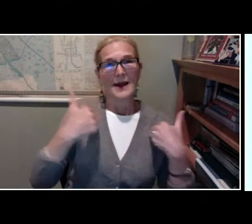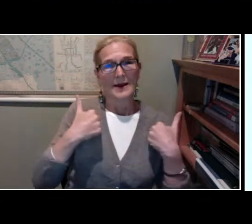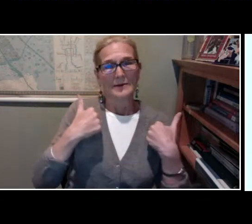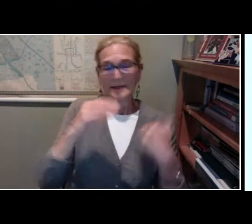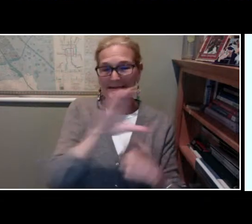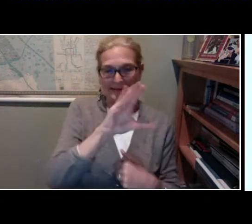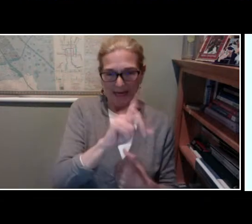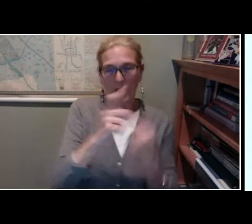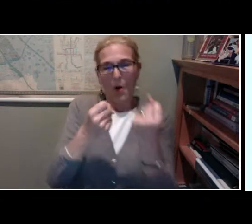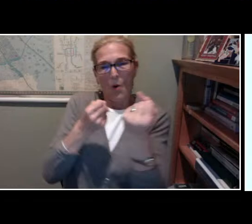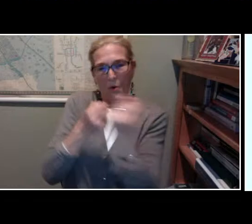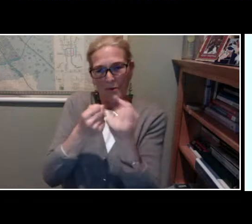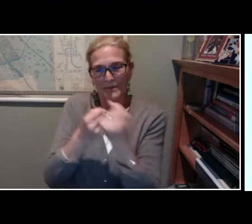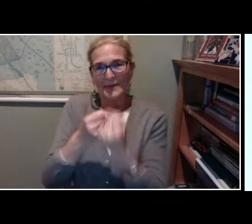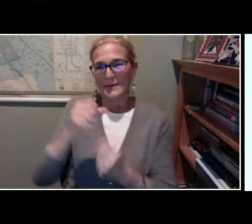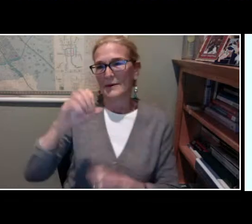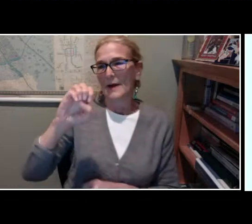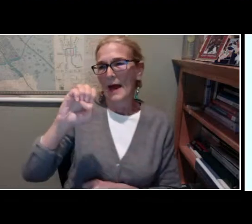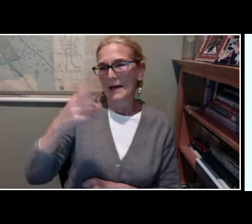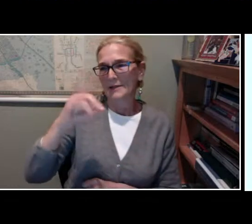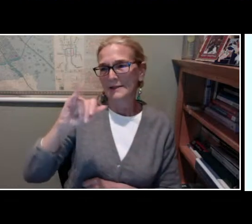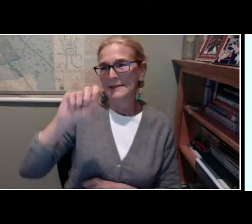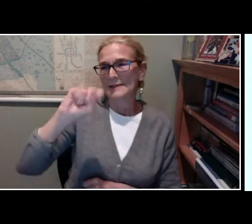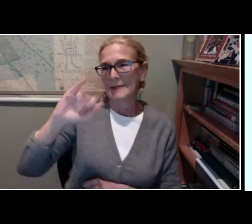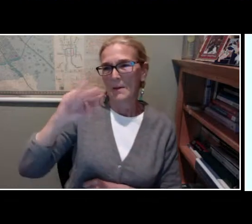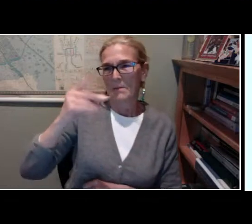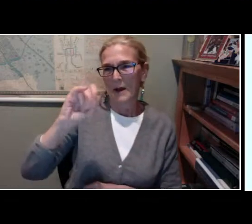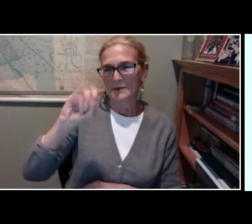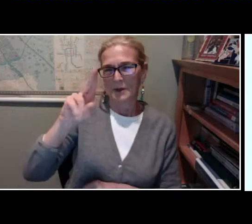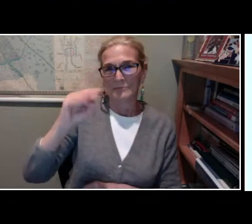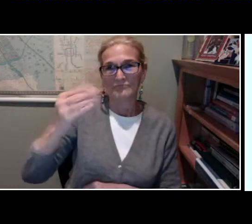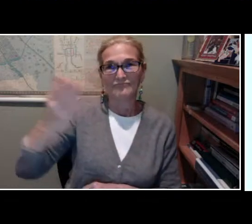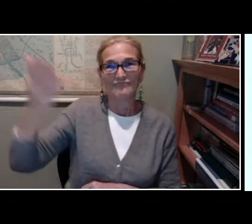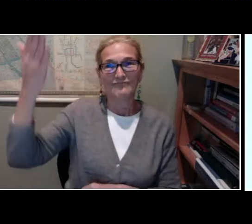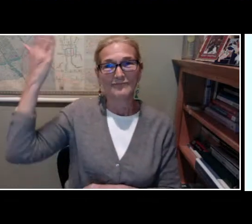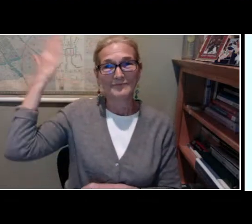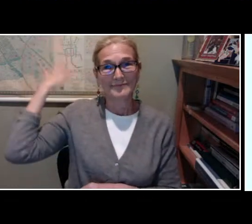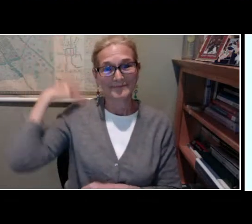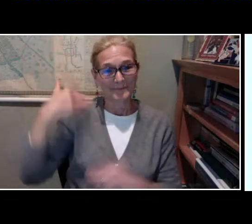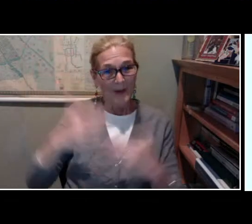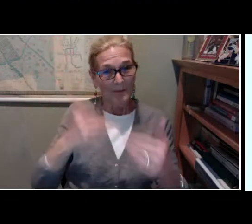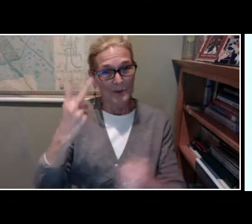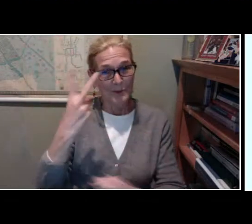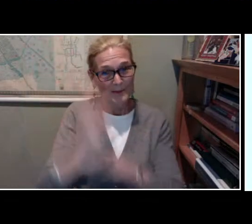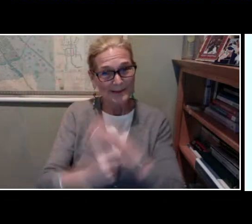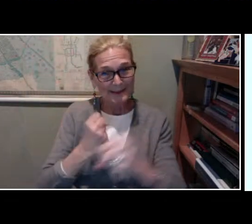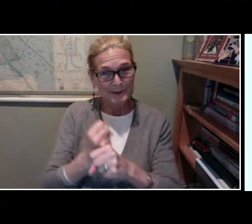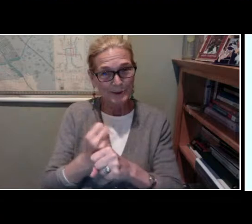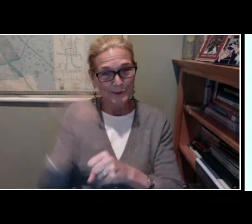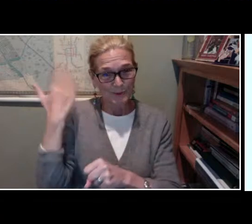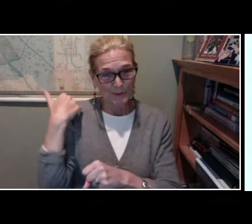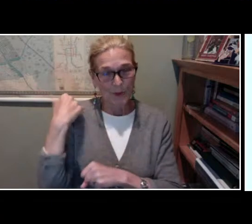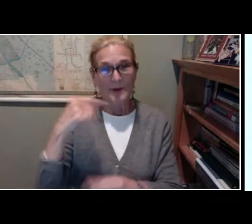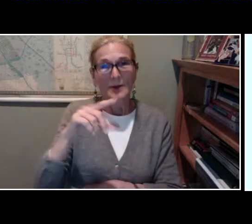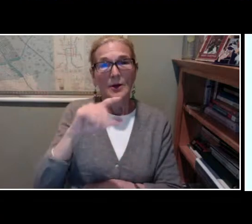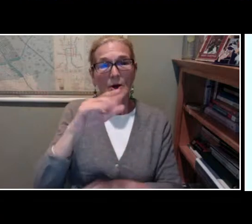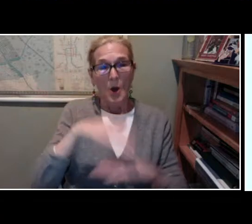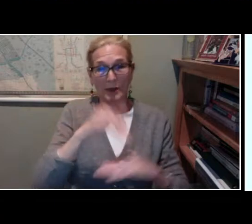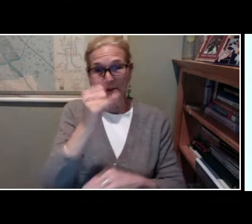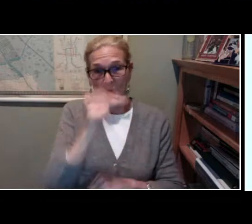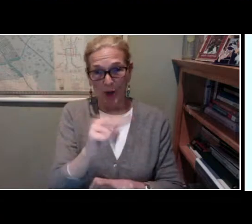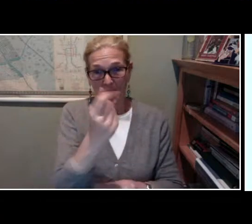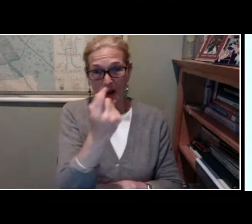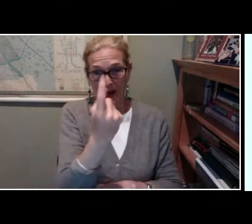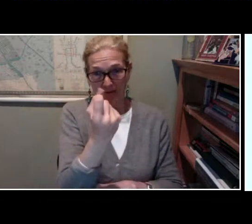that we are all participating in. We had the EHDI Symposium on January 11th,